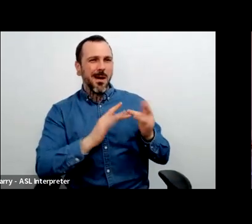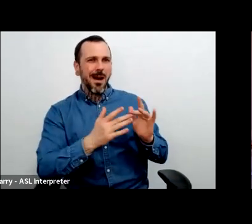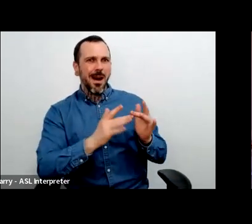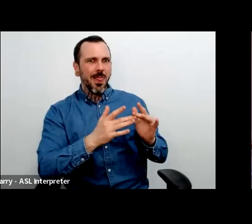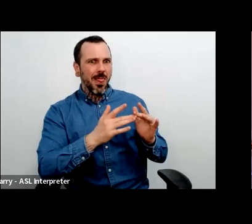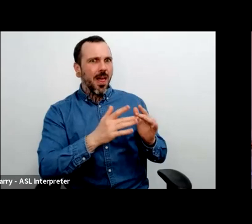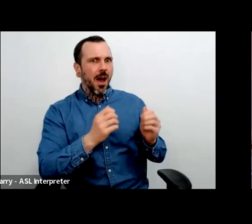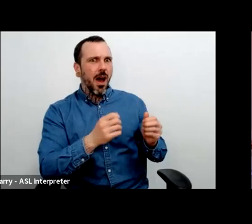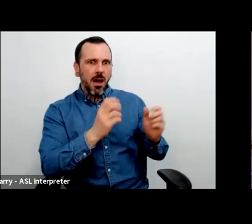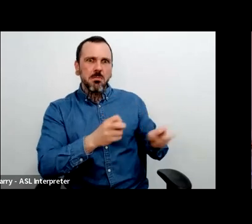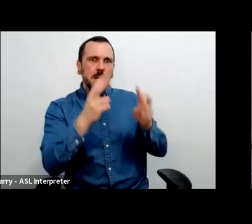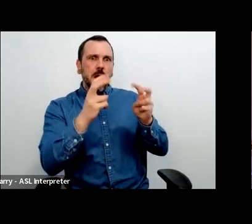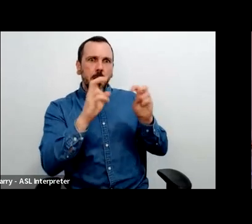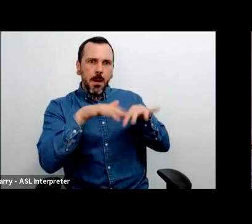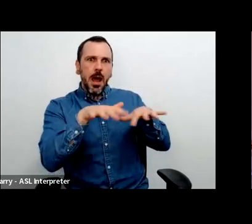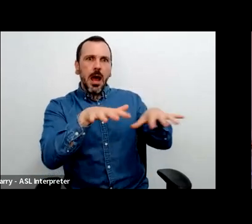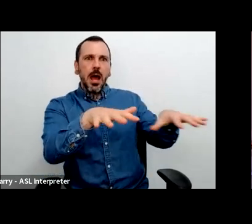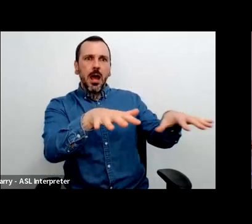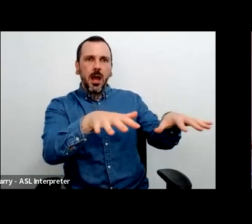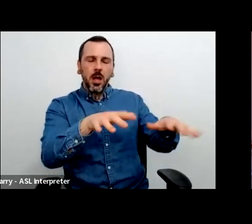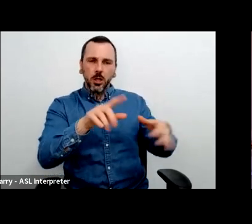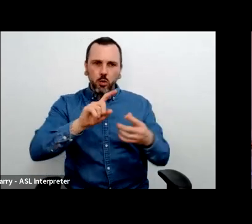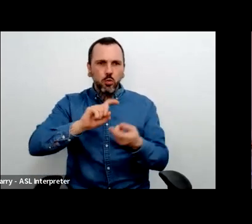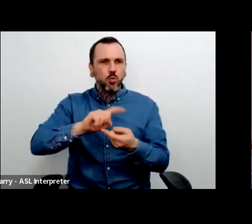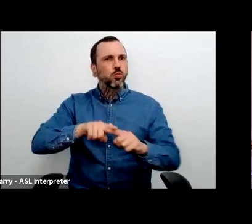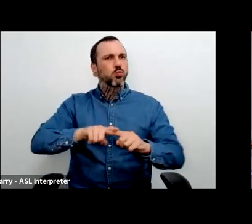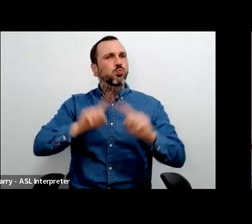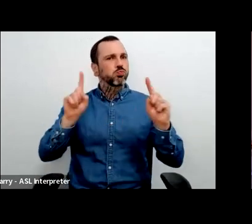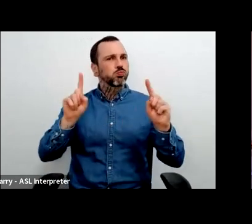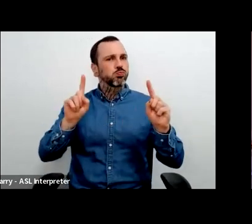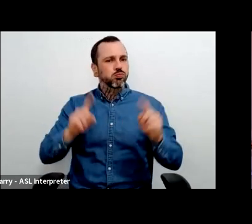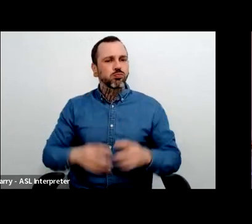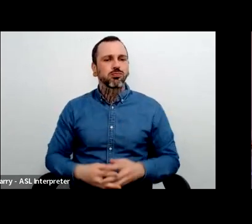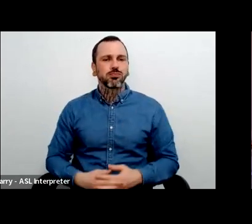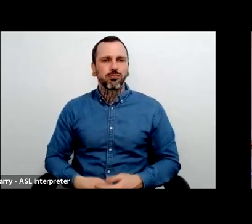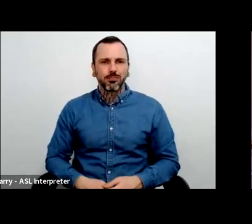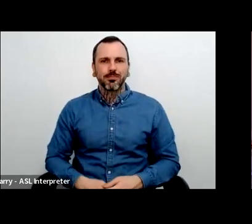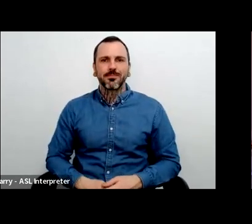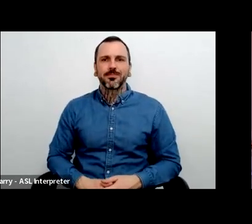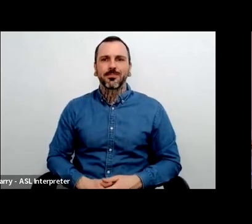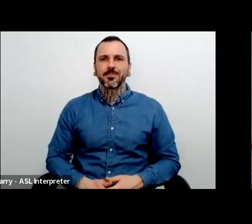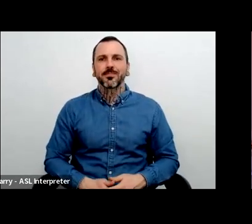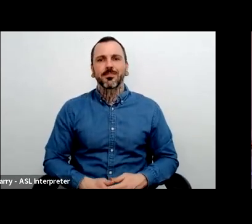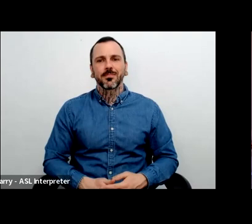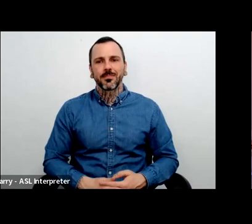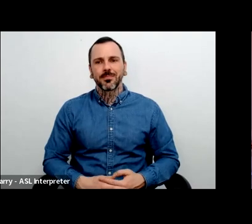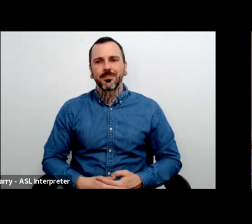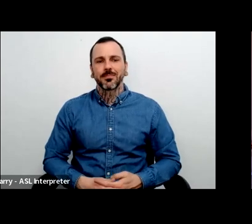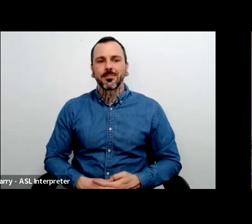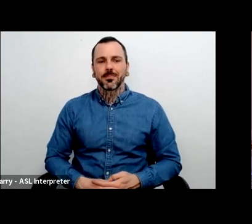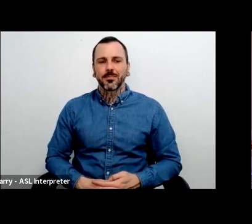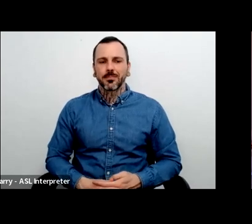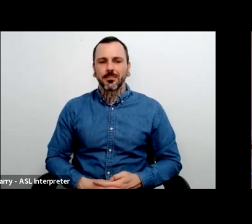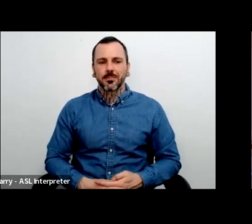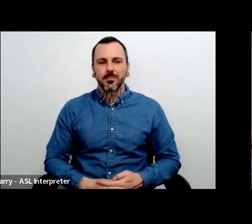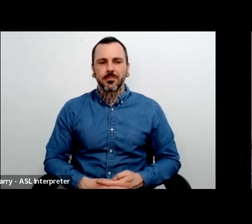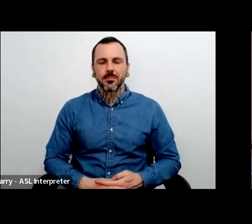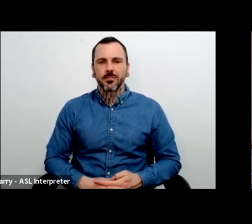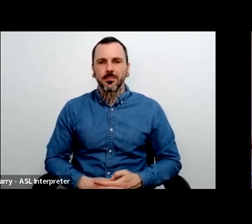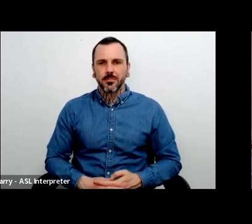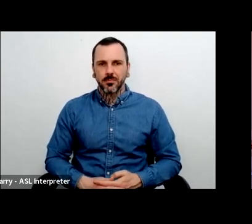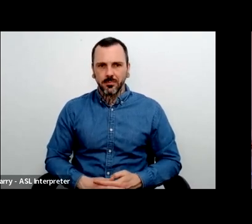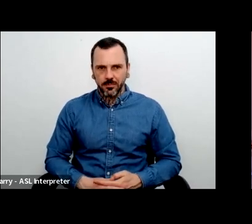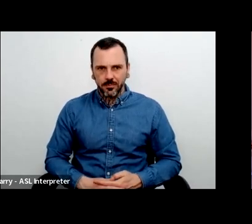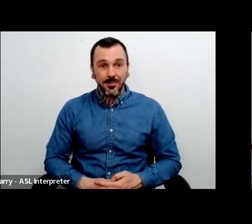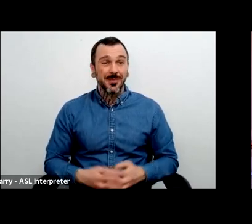everything is upheaved, but it's tragic for the conversation with the arts in the